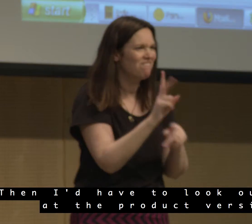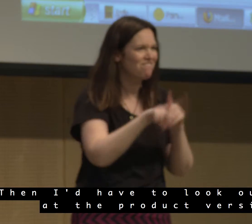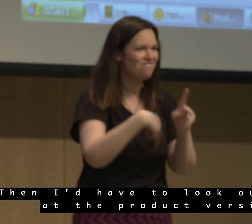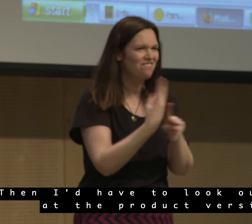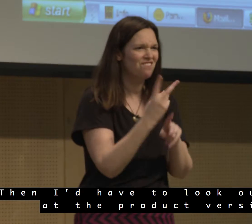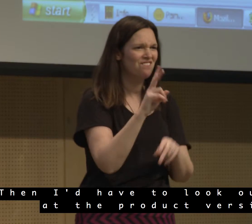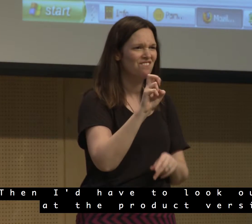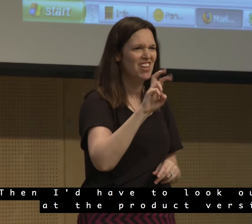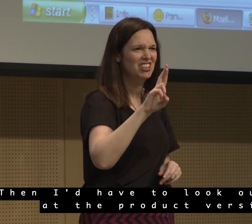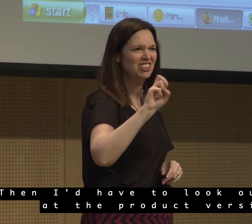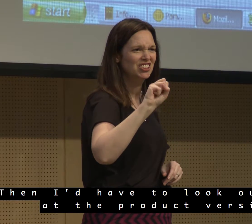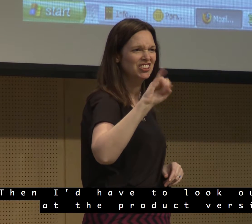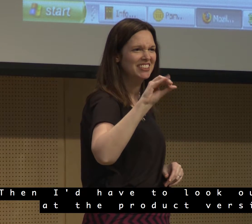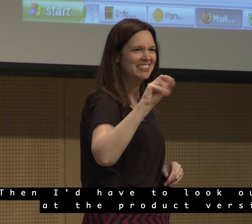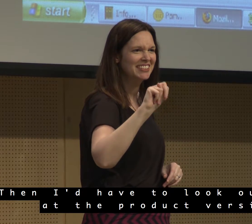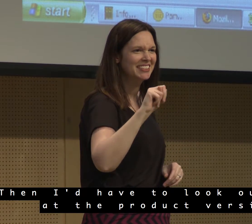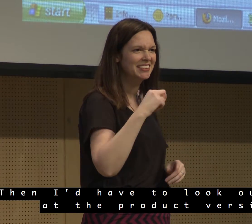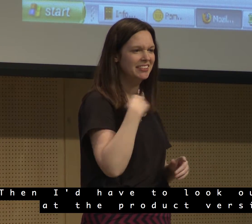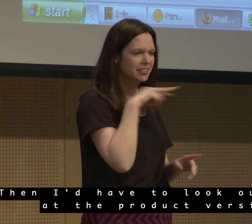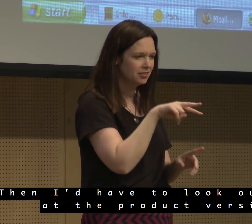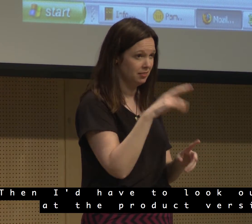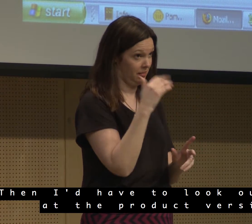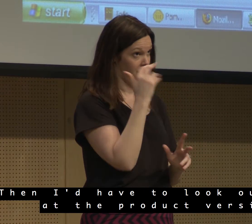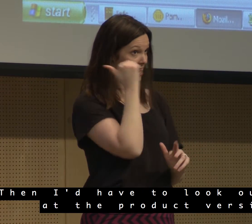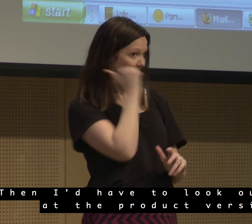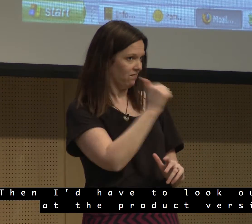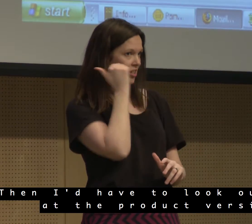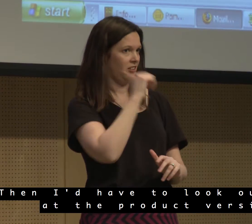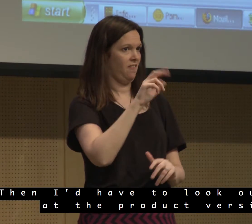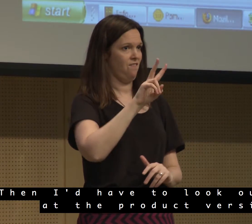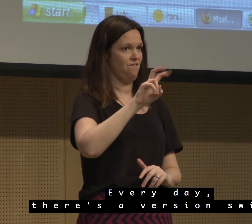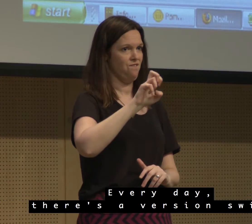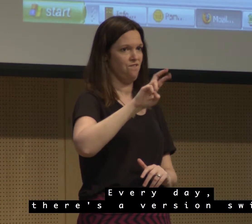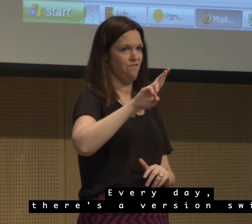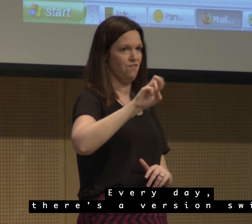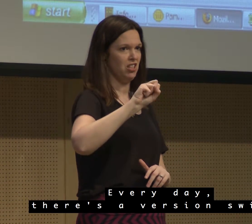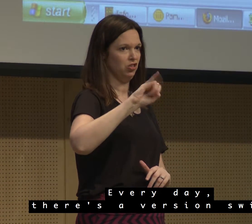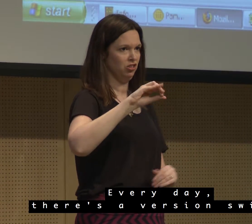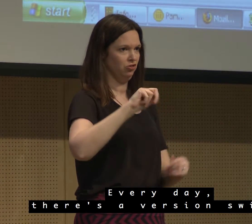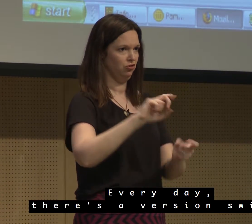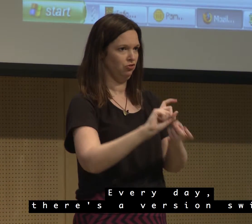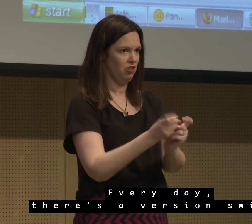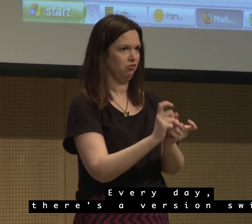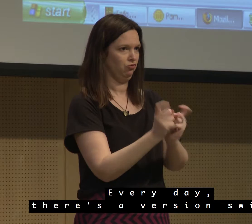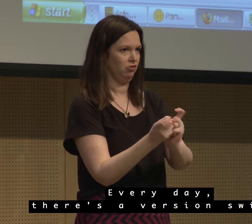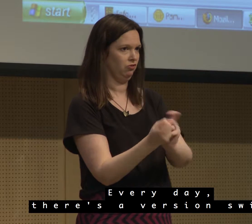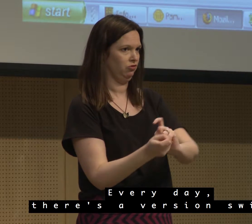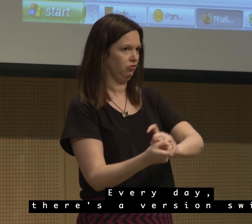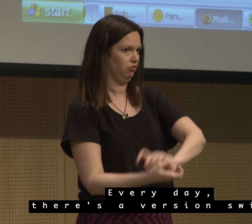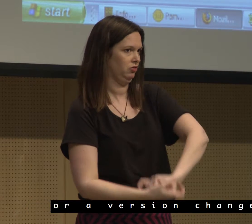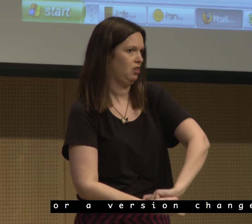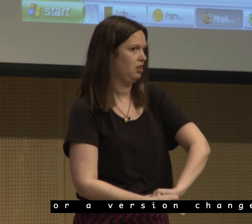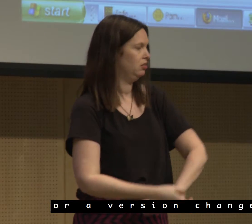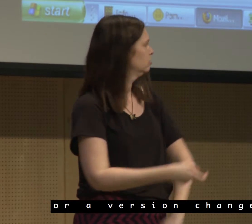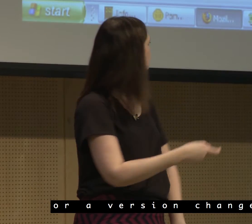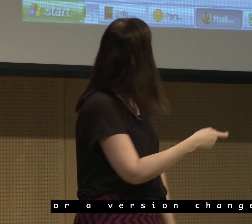Then I'd have to look out at the product version. Every day there's a version switch or a